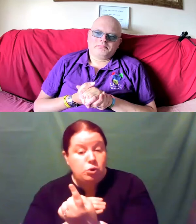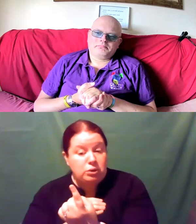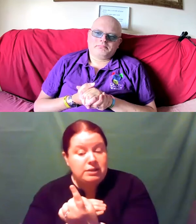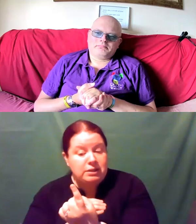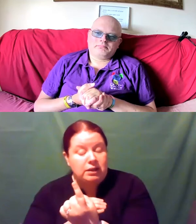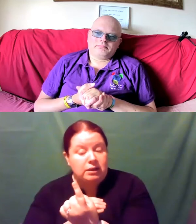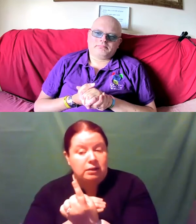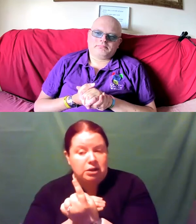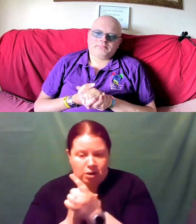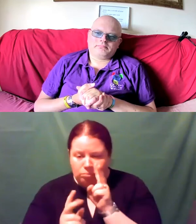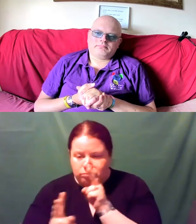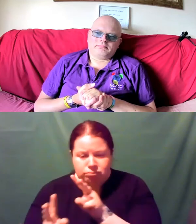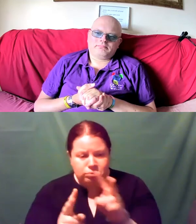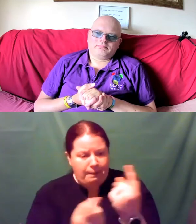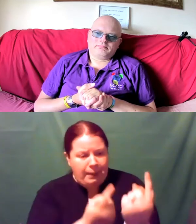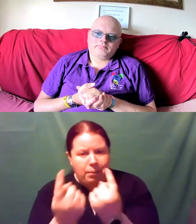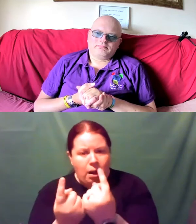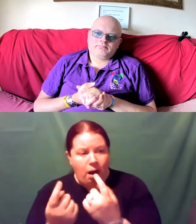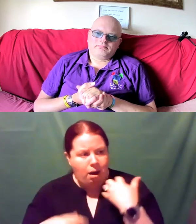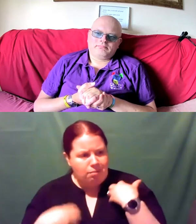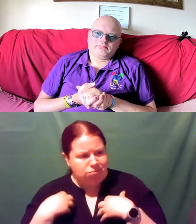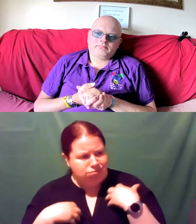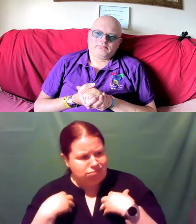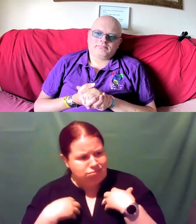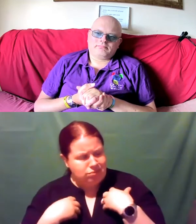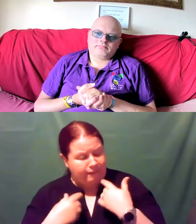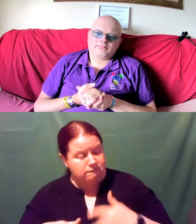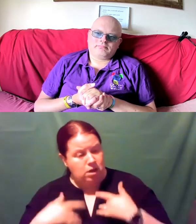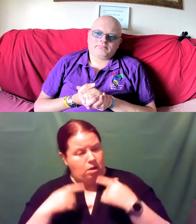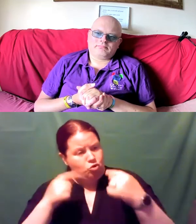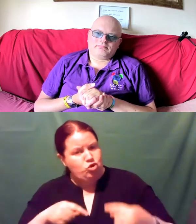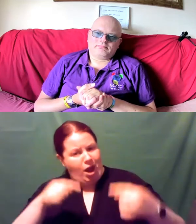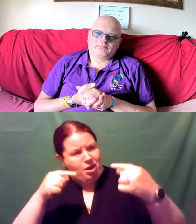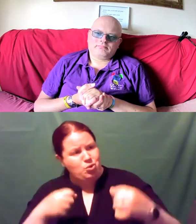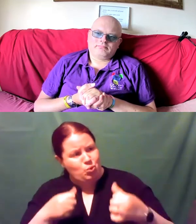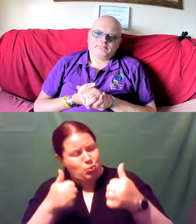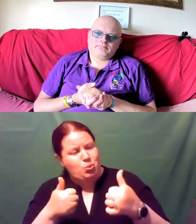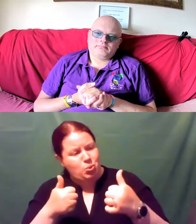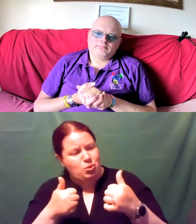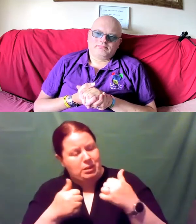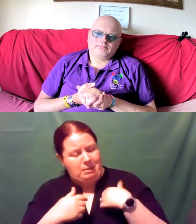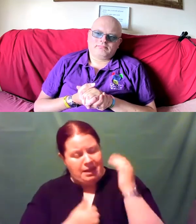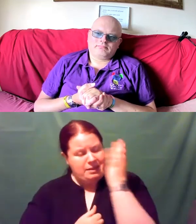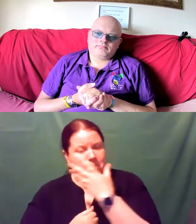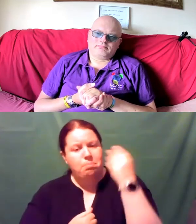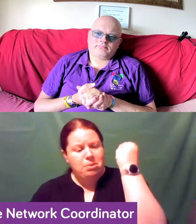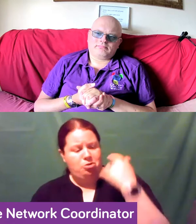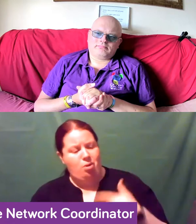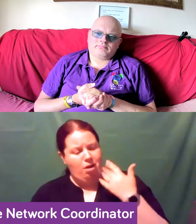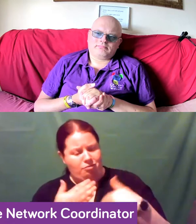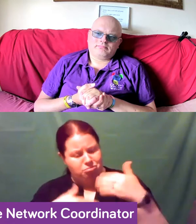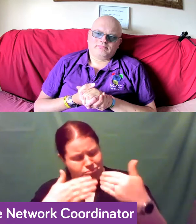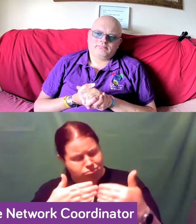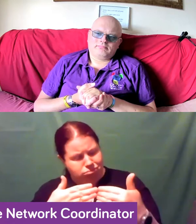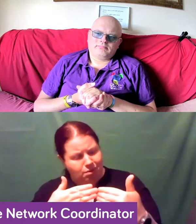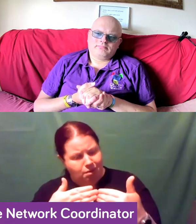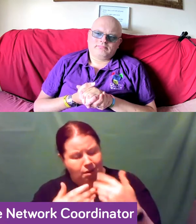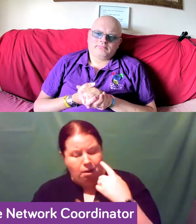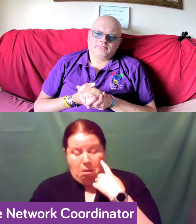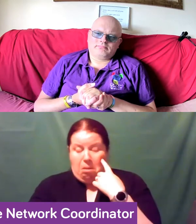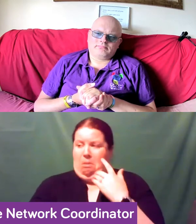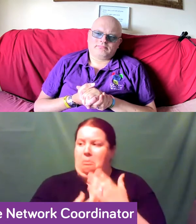really inspiring people who really challenge me to kind of be more in my spiritual life than I really thought possible. And for